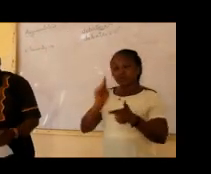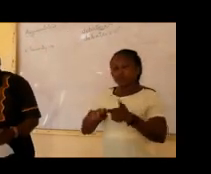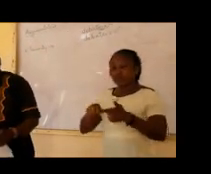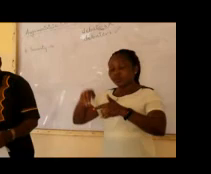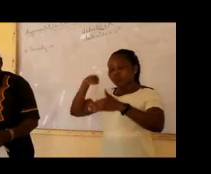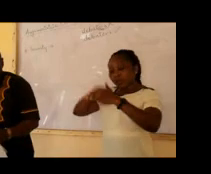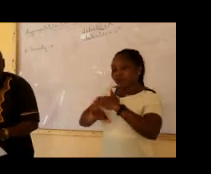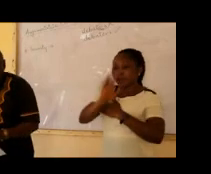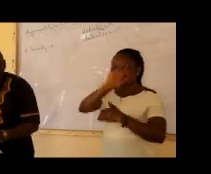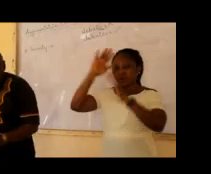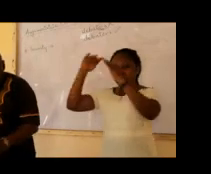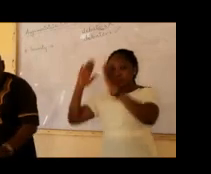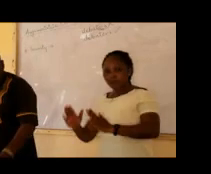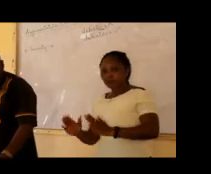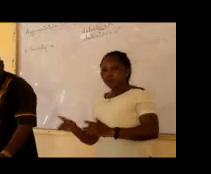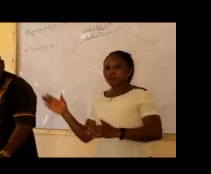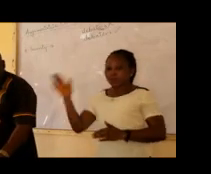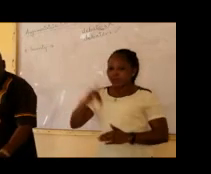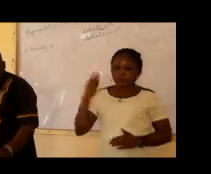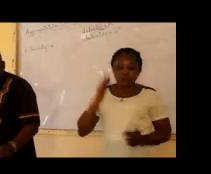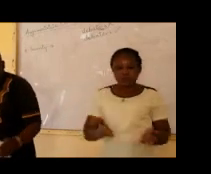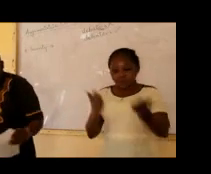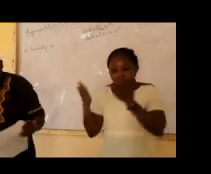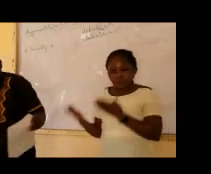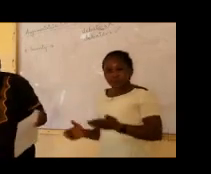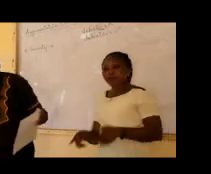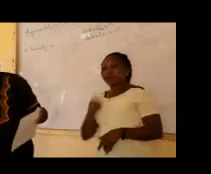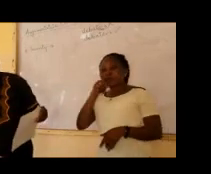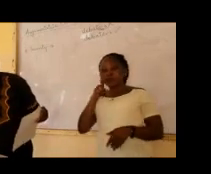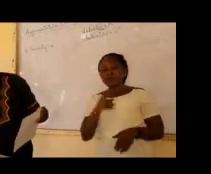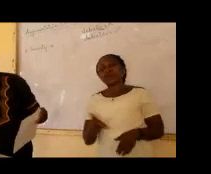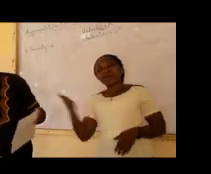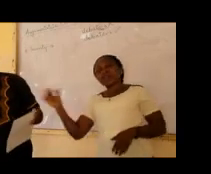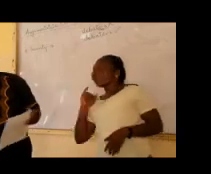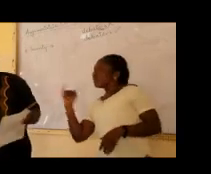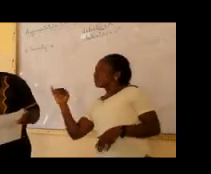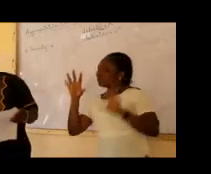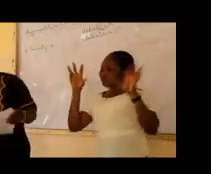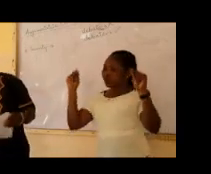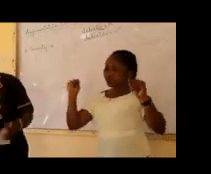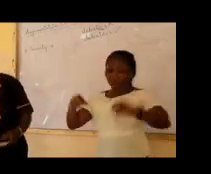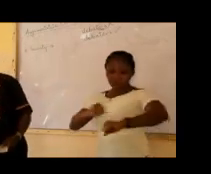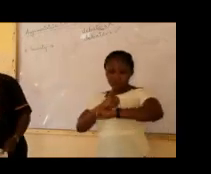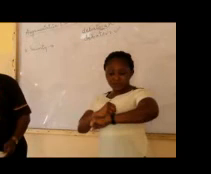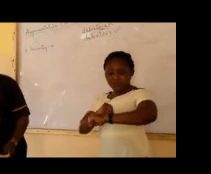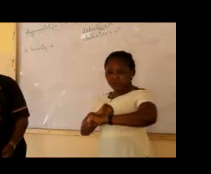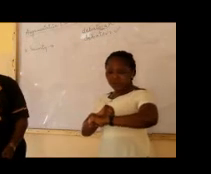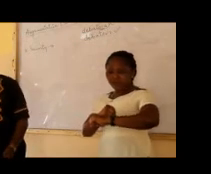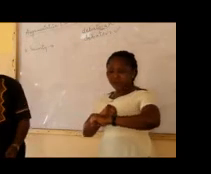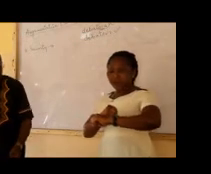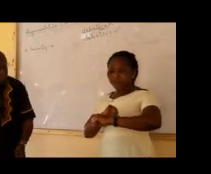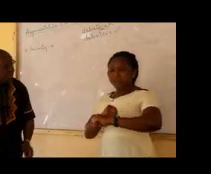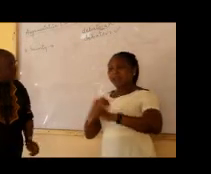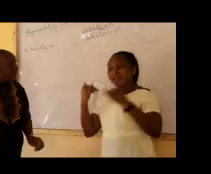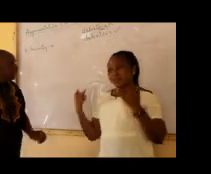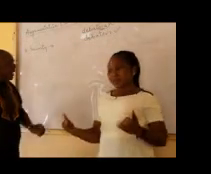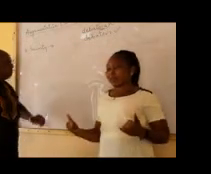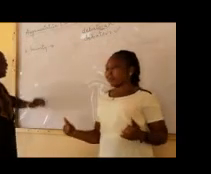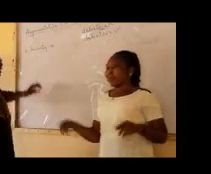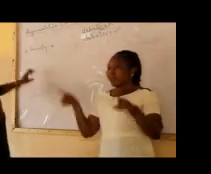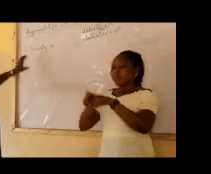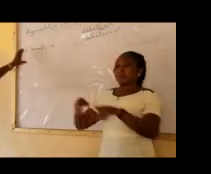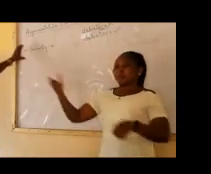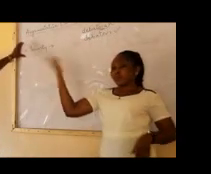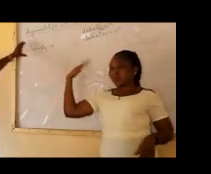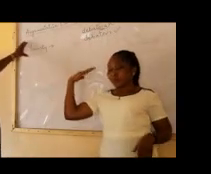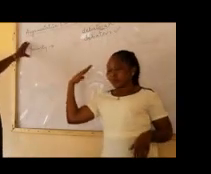person. So there is no security this time, as has been discussed. But let